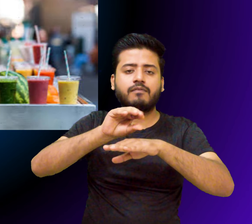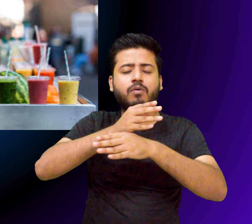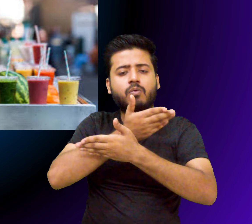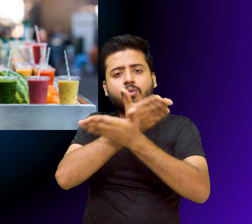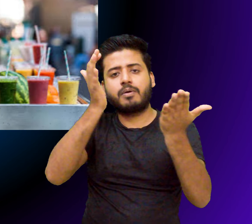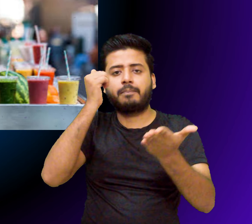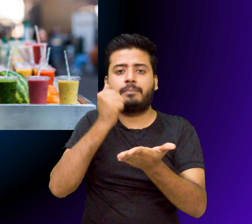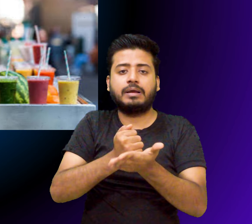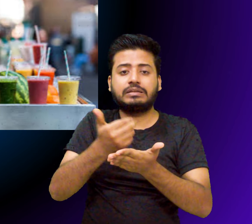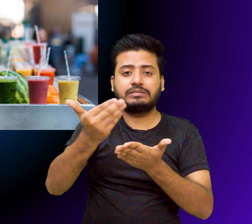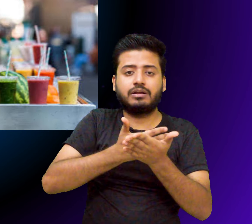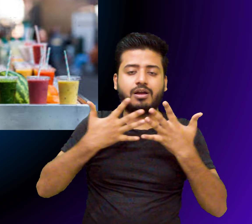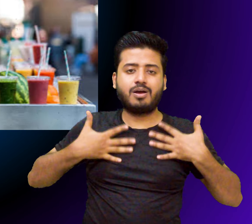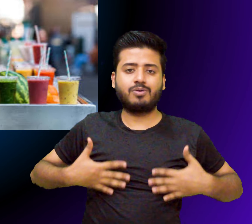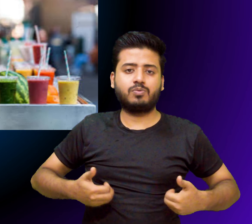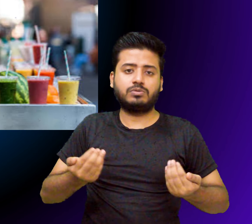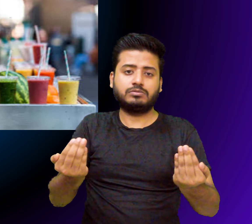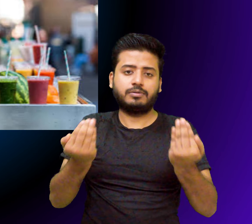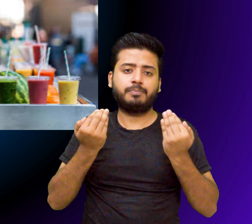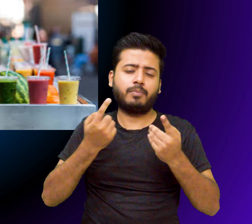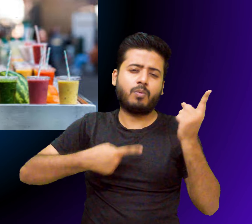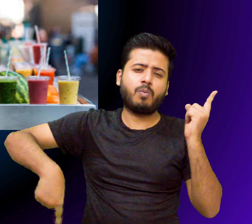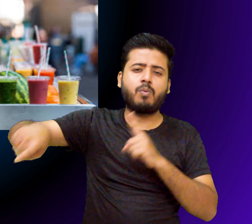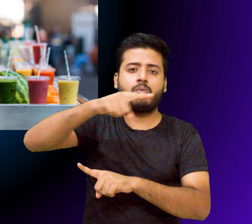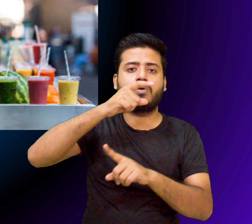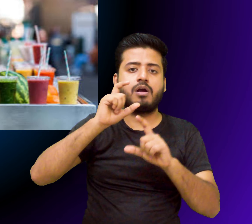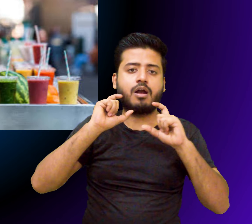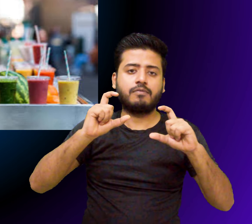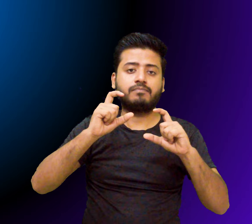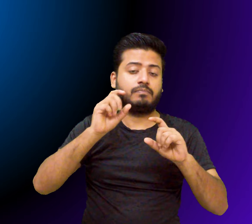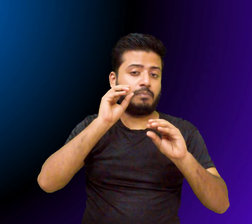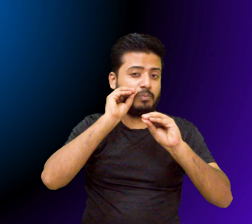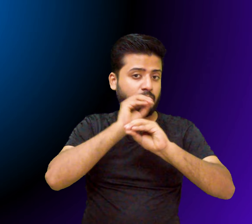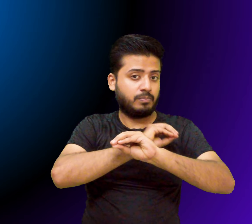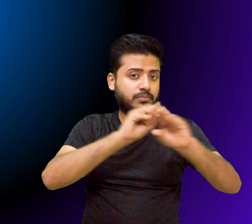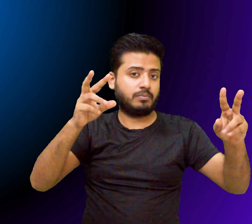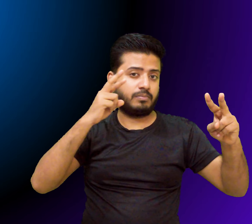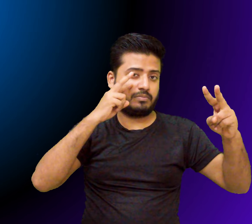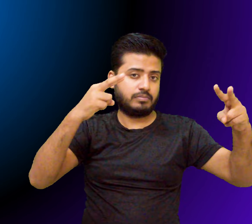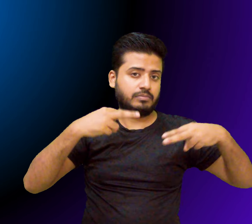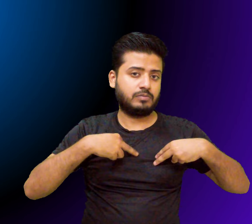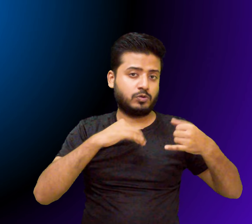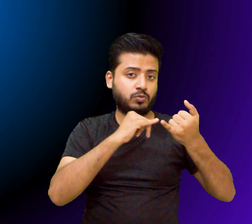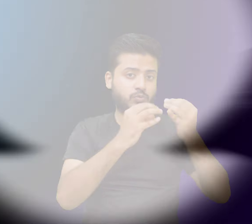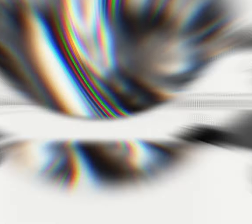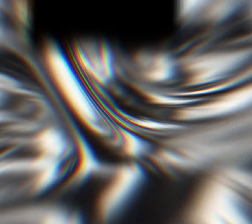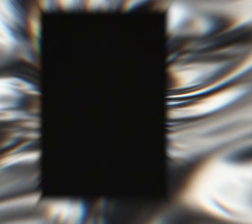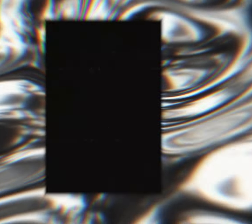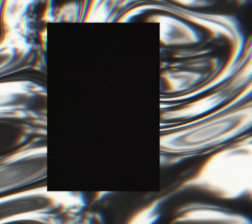flavors, and chemicals rather than real fruit. A viral video from late 2024 showing a mango